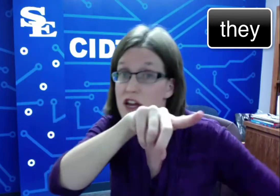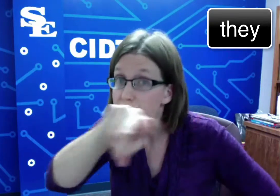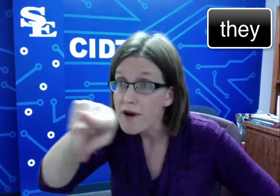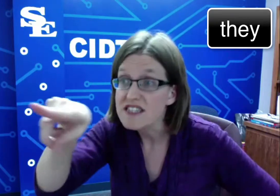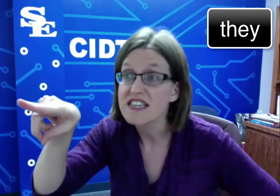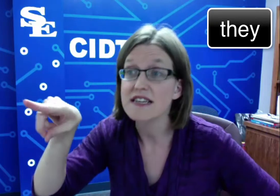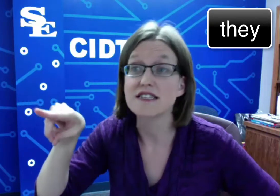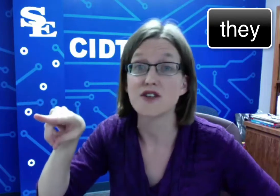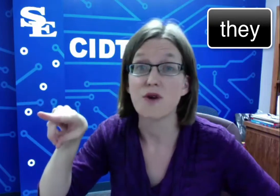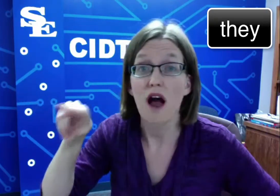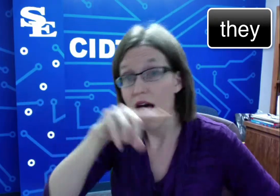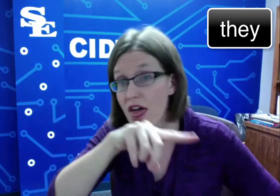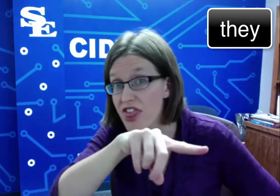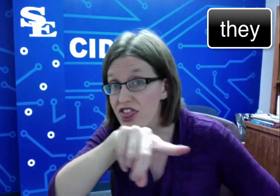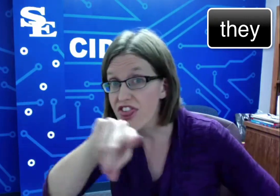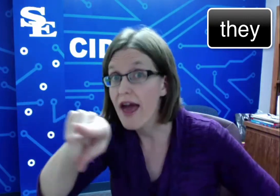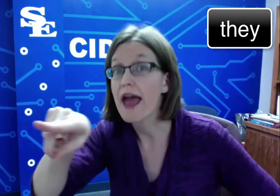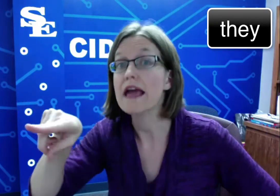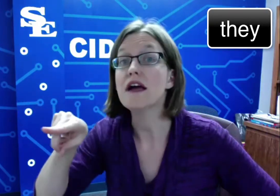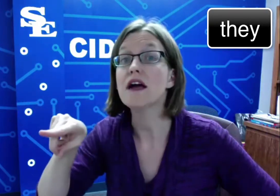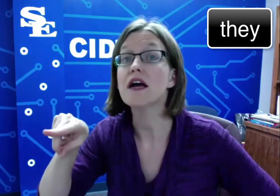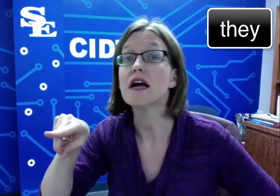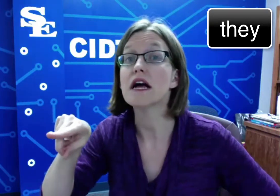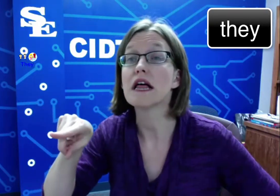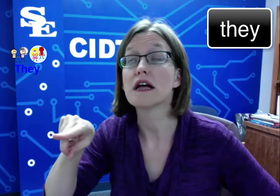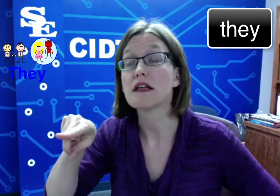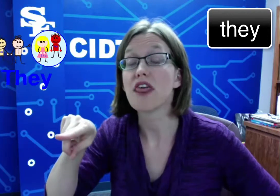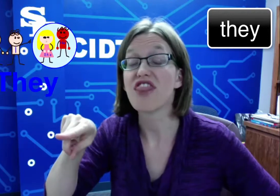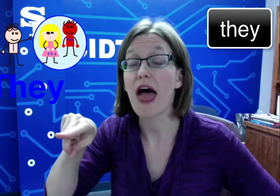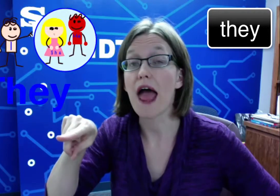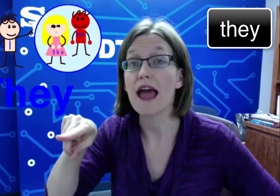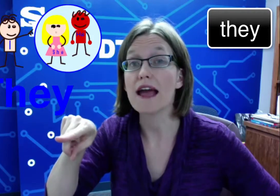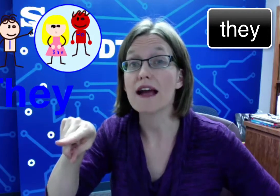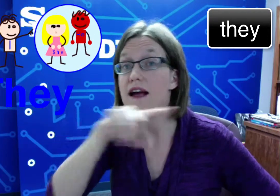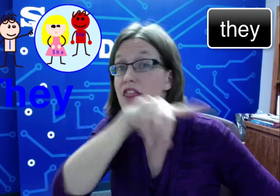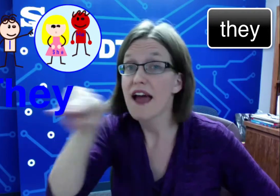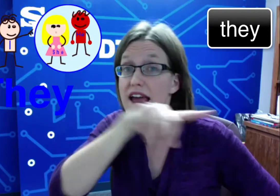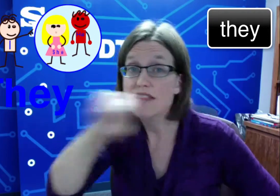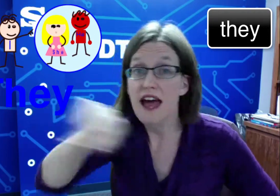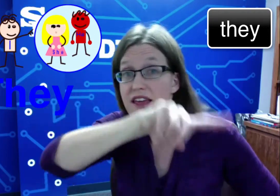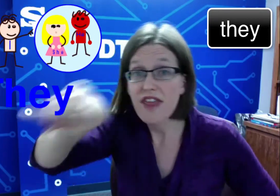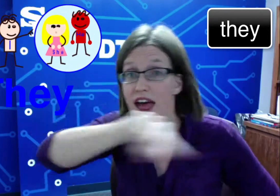you pointing to they? They.